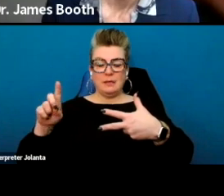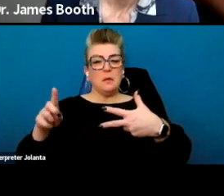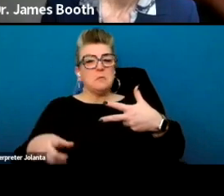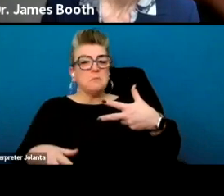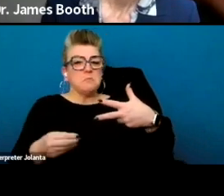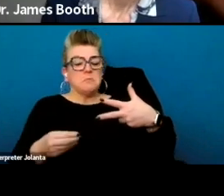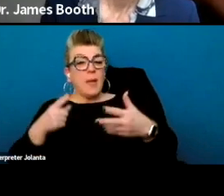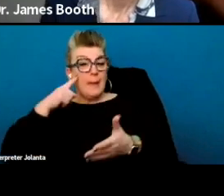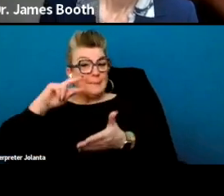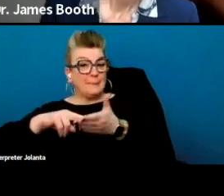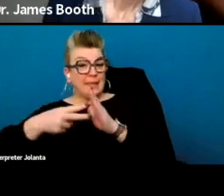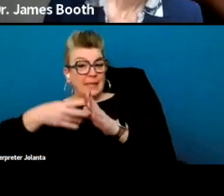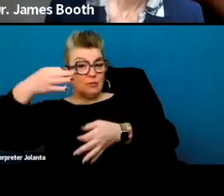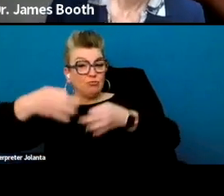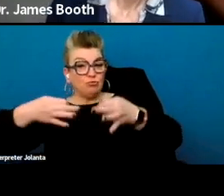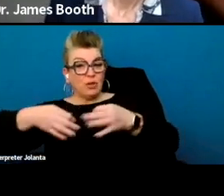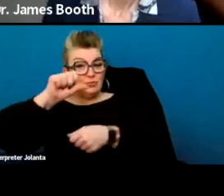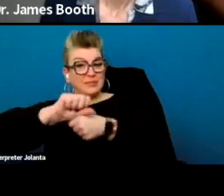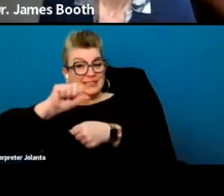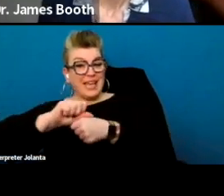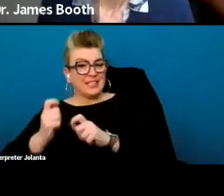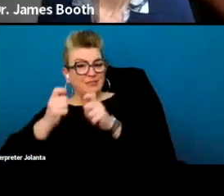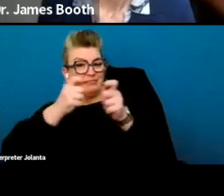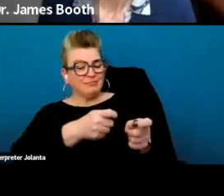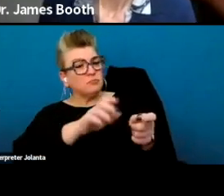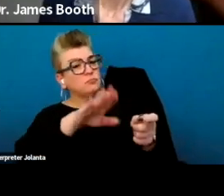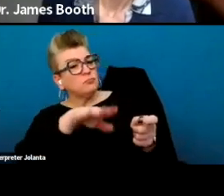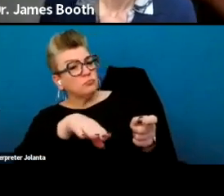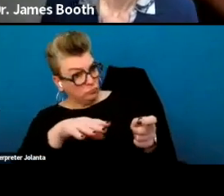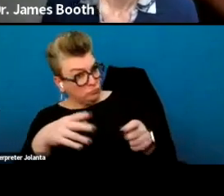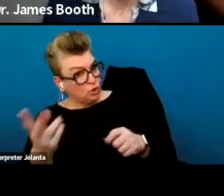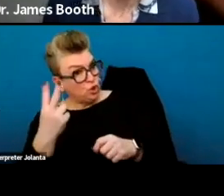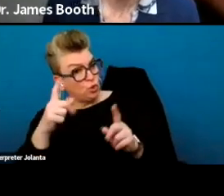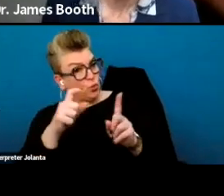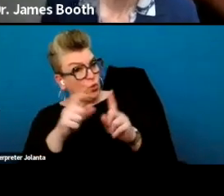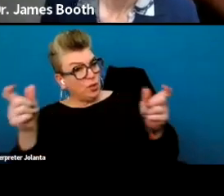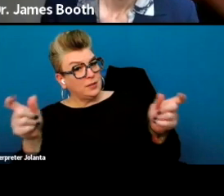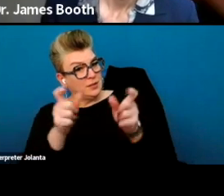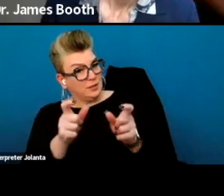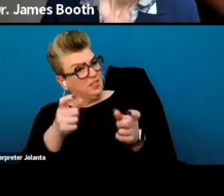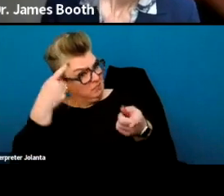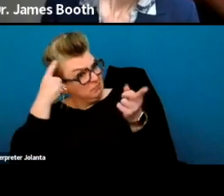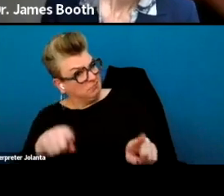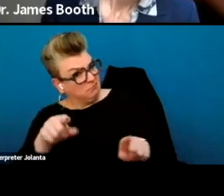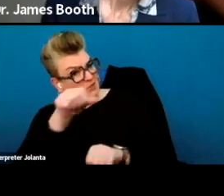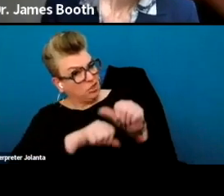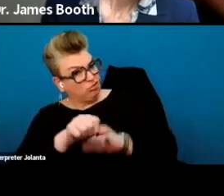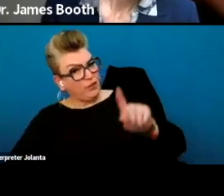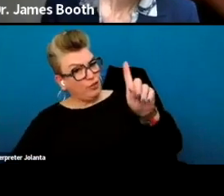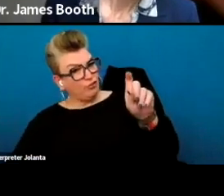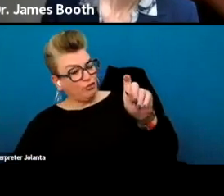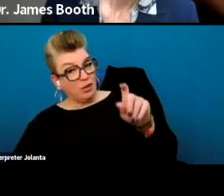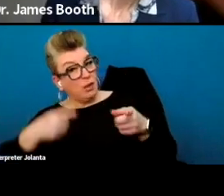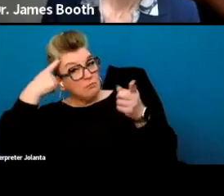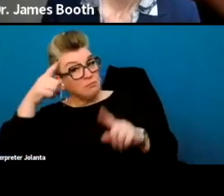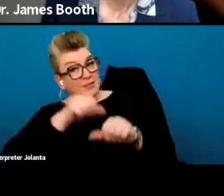task. This task asked the participants, do the two words go together? This involved,